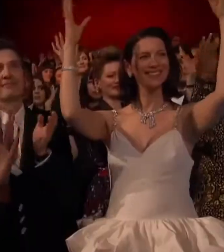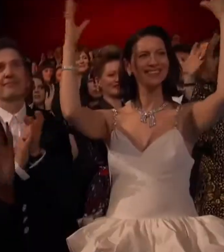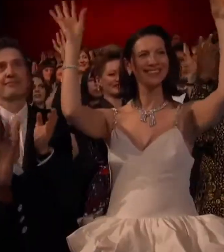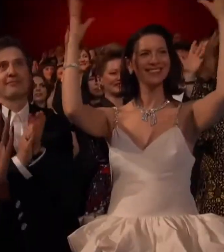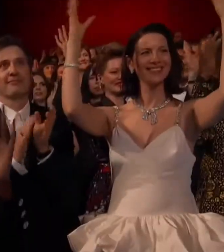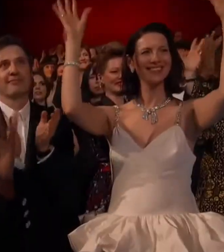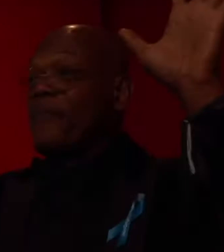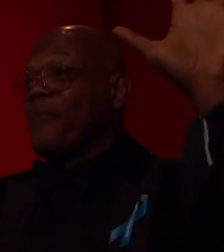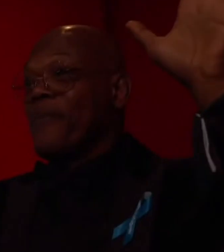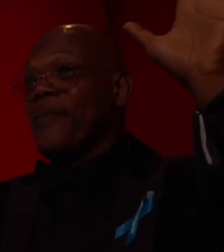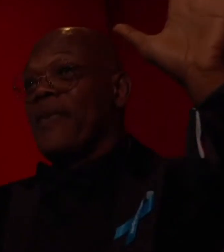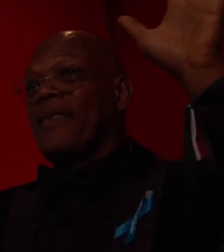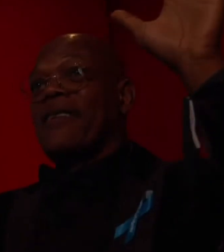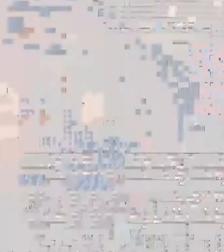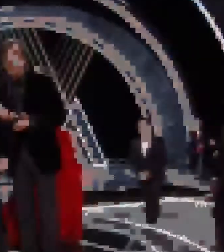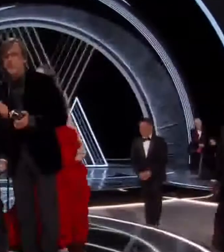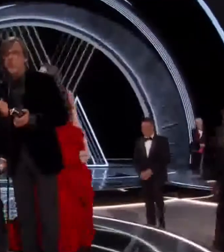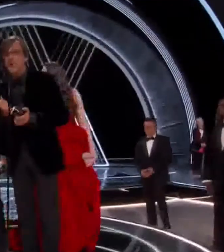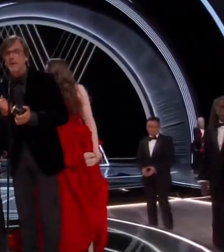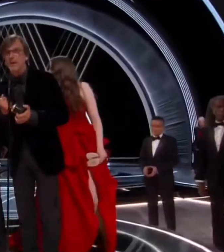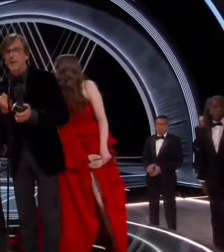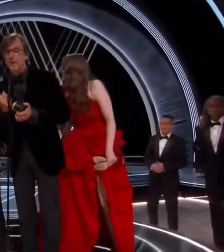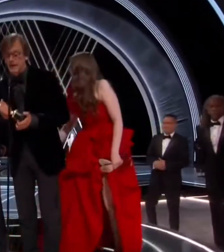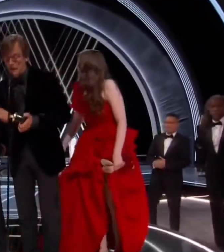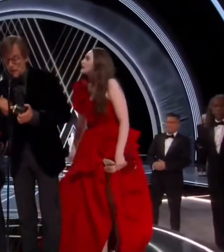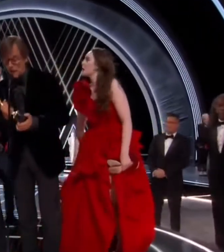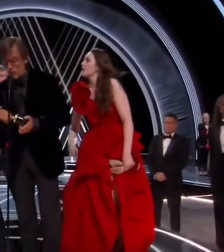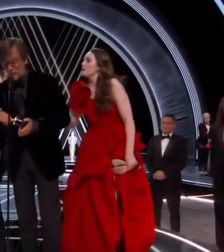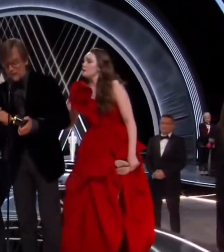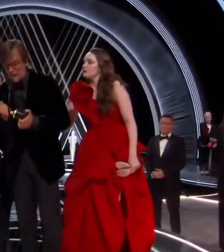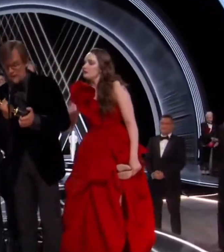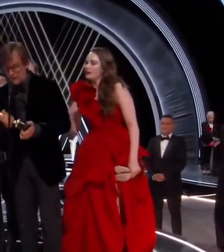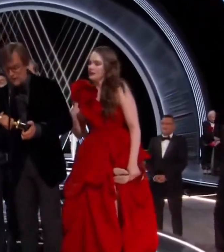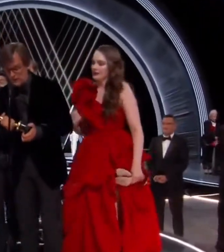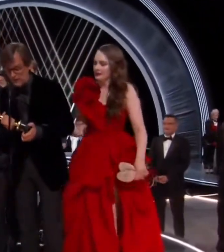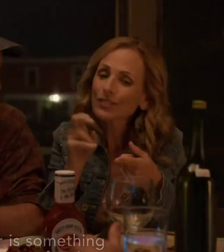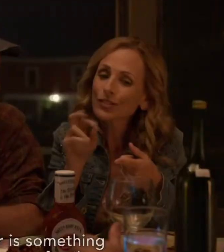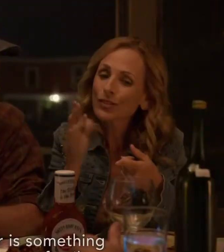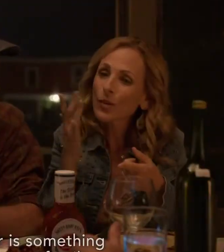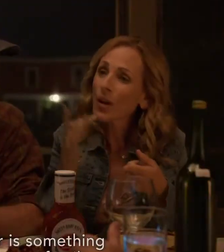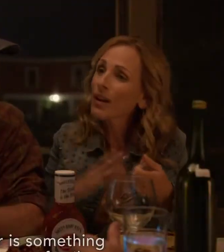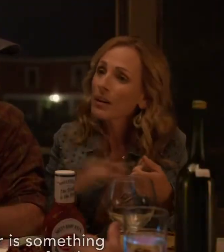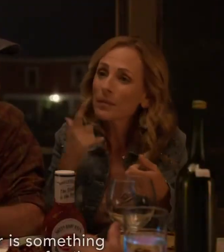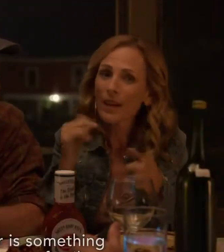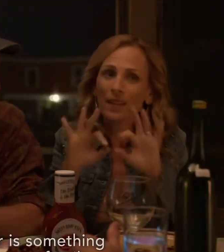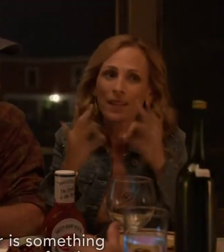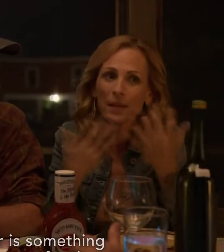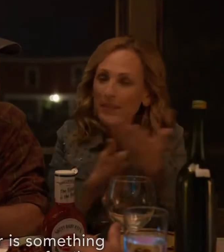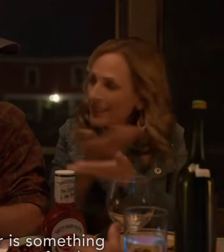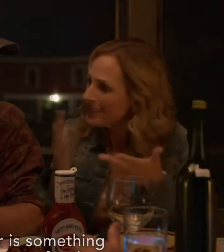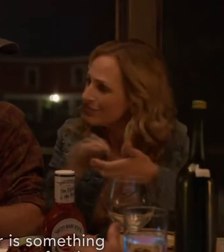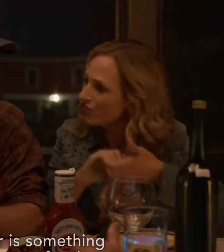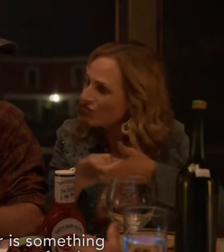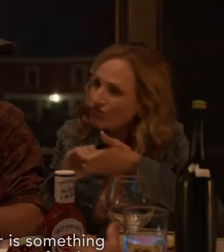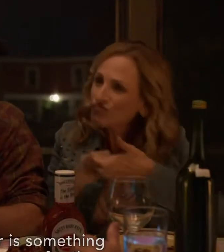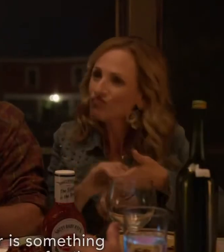three Academy Awards. But the win goes beyond a shiny gold Oscar. It's a win for members of the deaf or hard of hearing